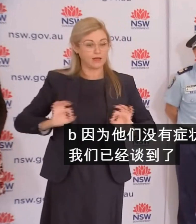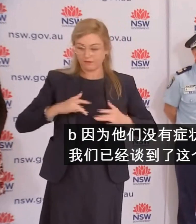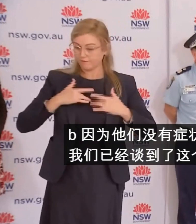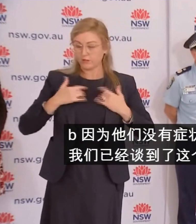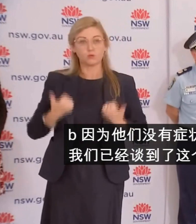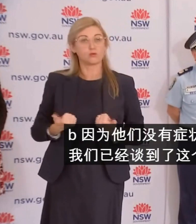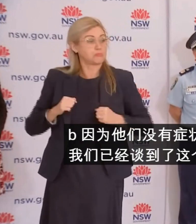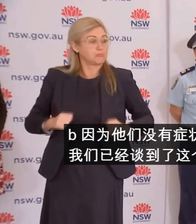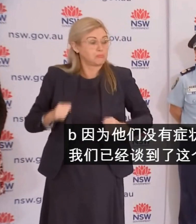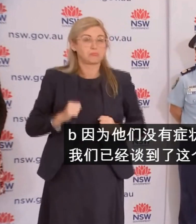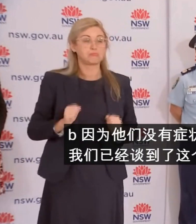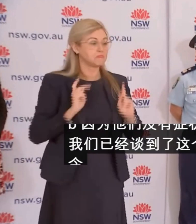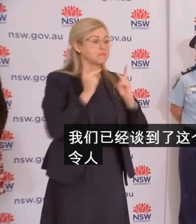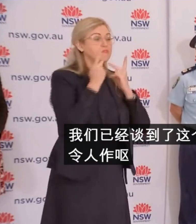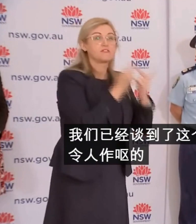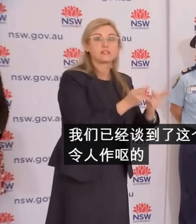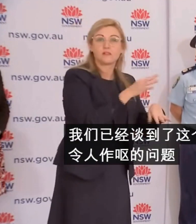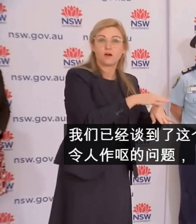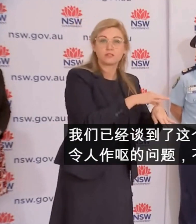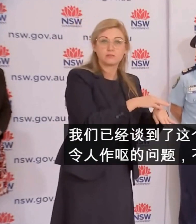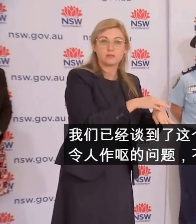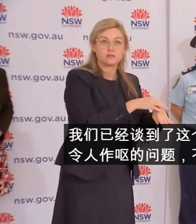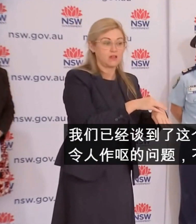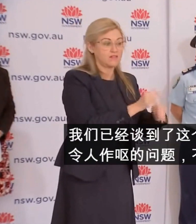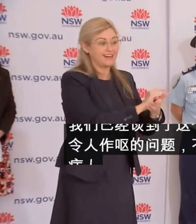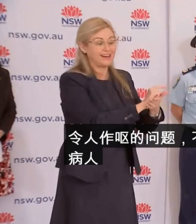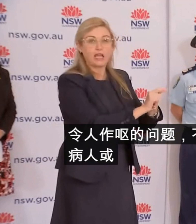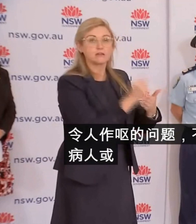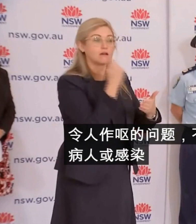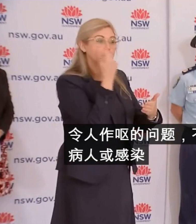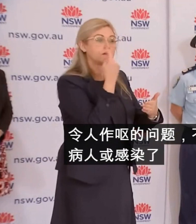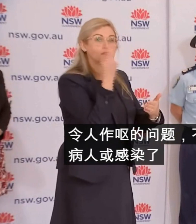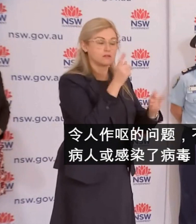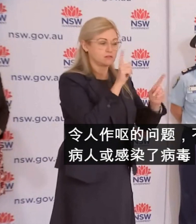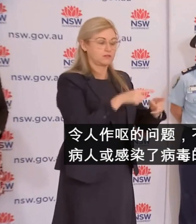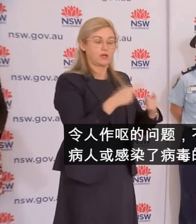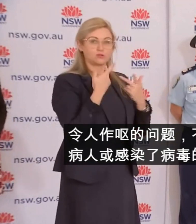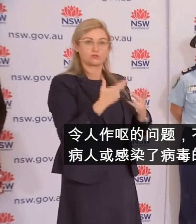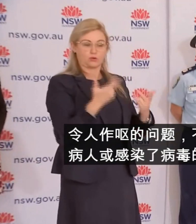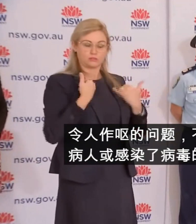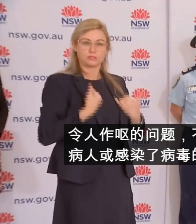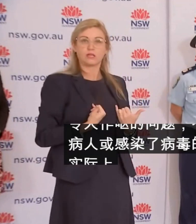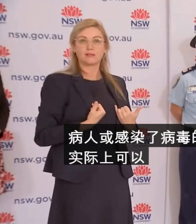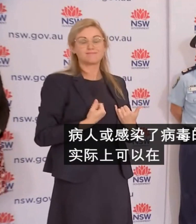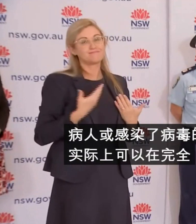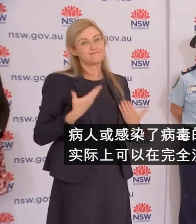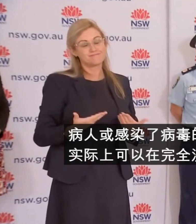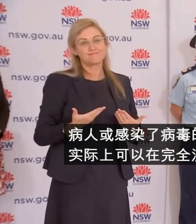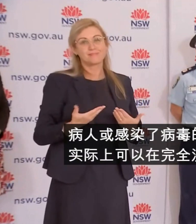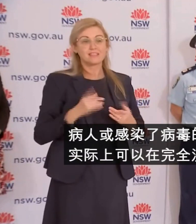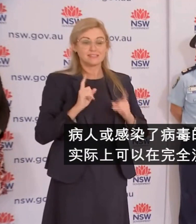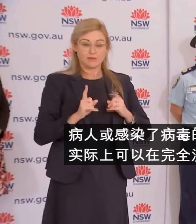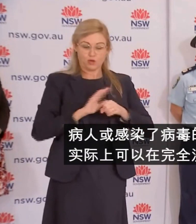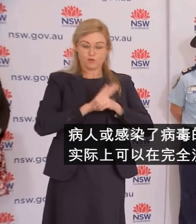talked about this ad nauseum, that unfortunately patients or people who have the virus can